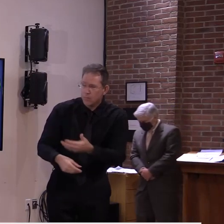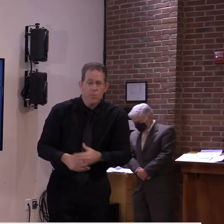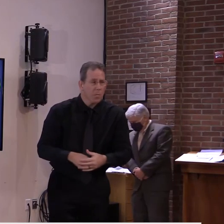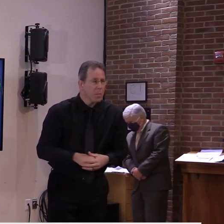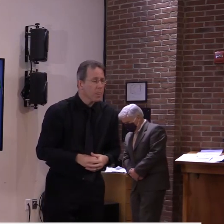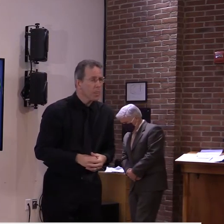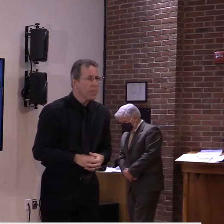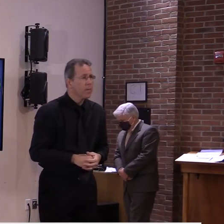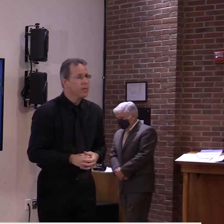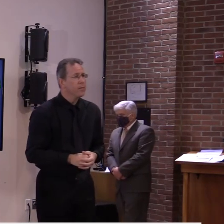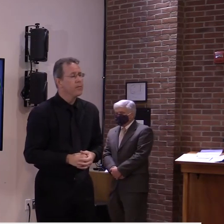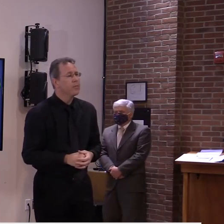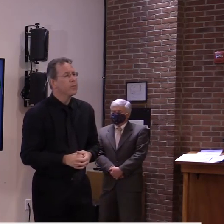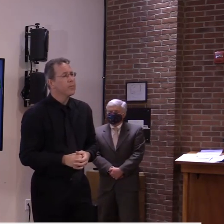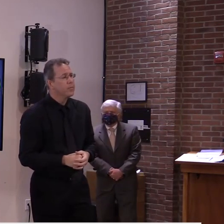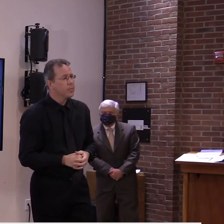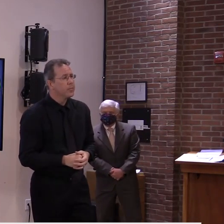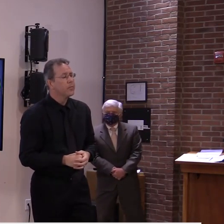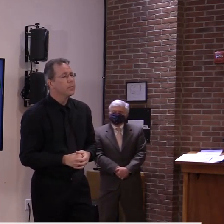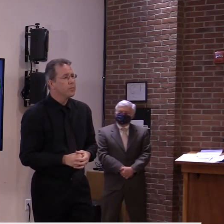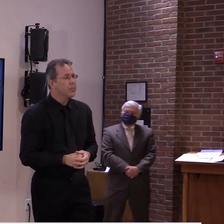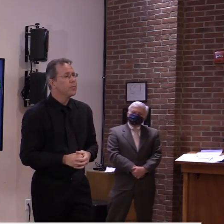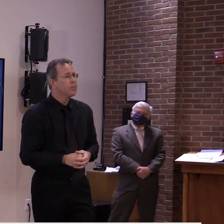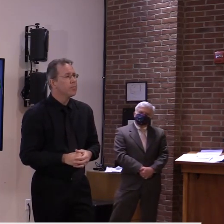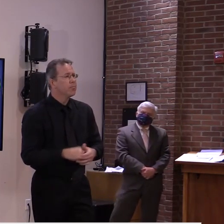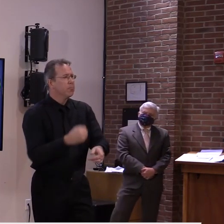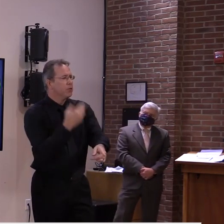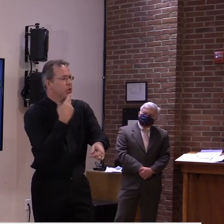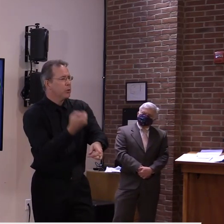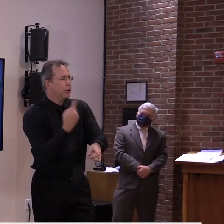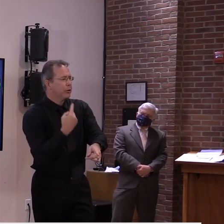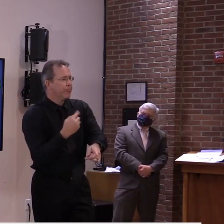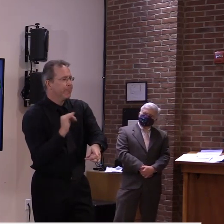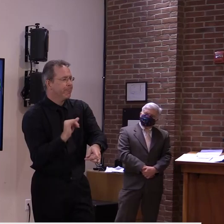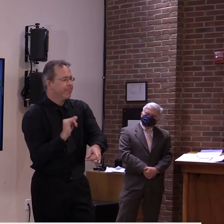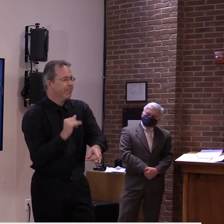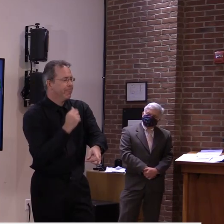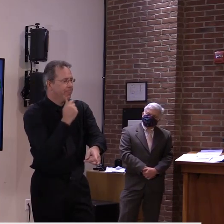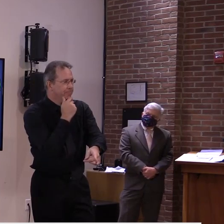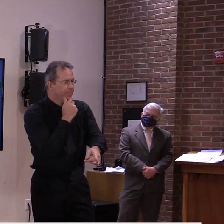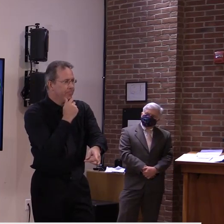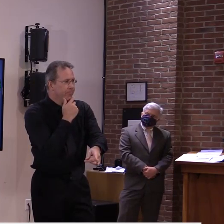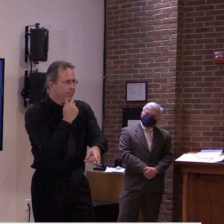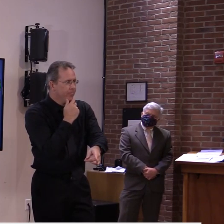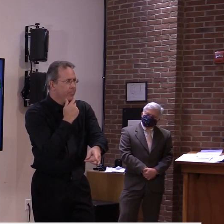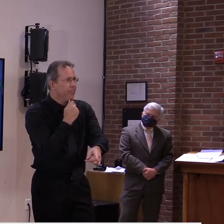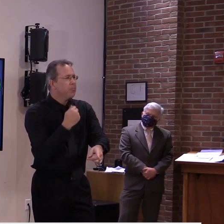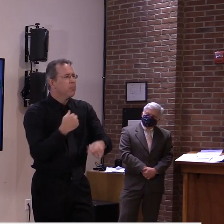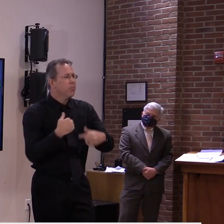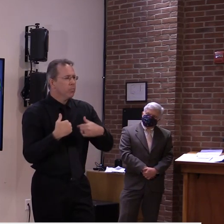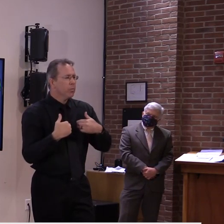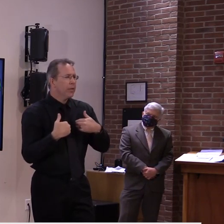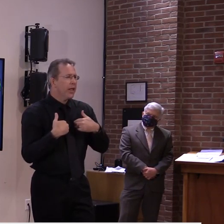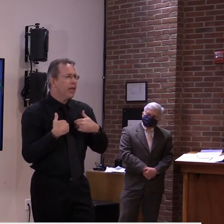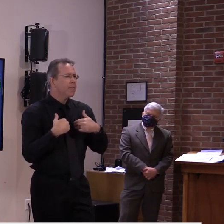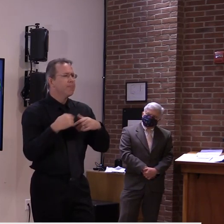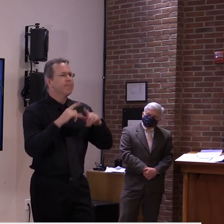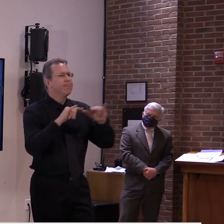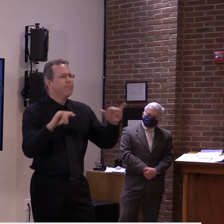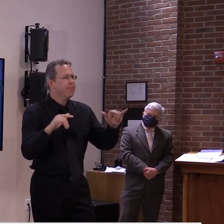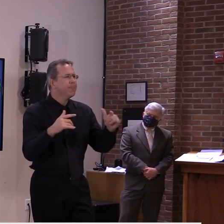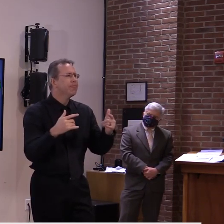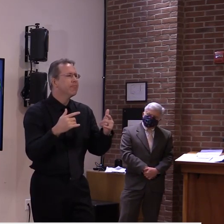and we're able to re-fortify that. But again, I might ask Commissioner Squirrel to answer that as